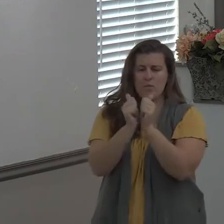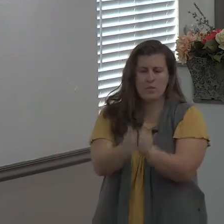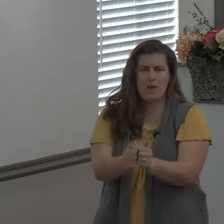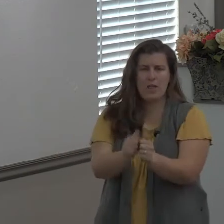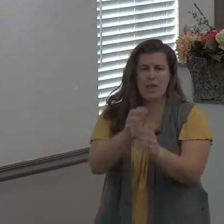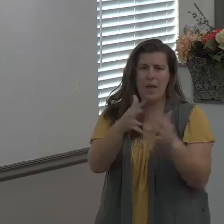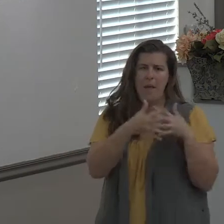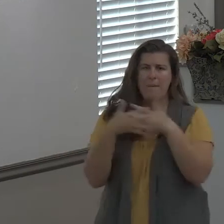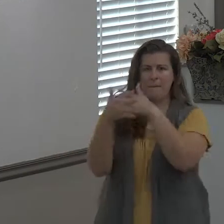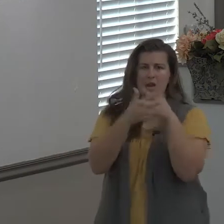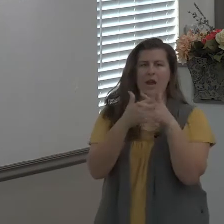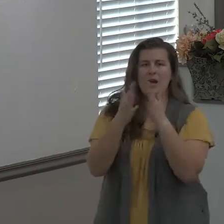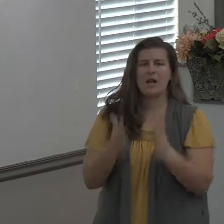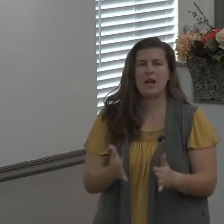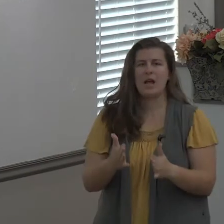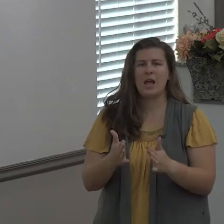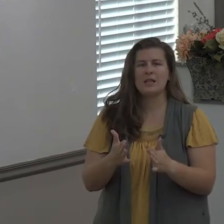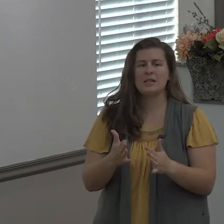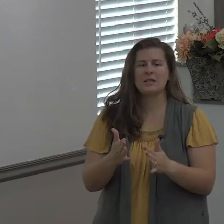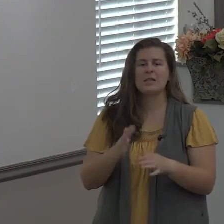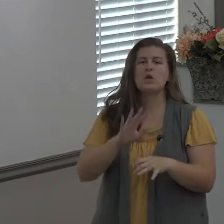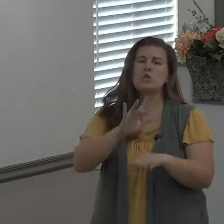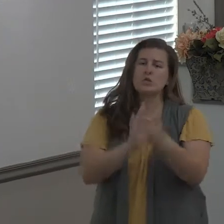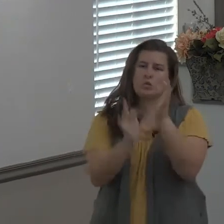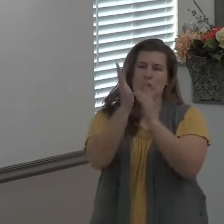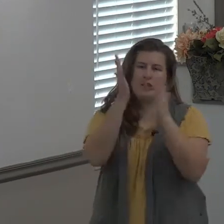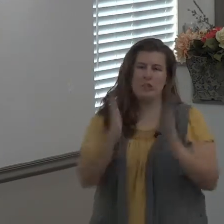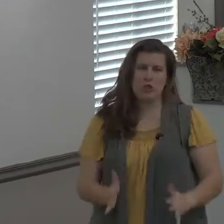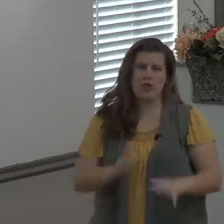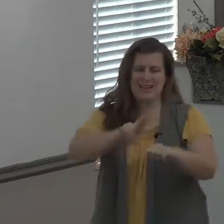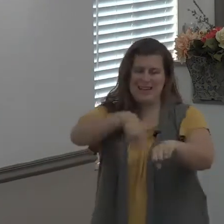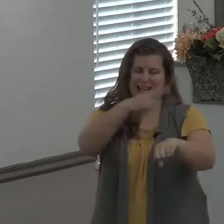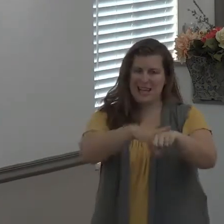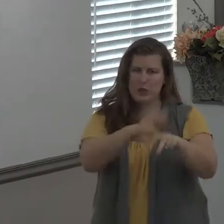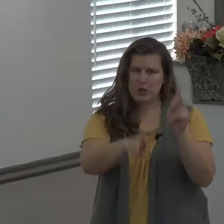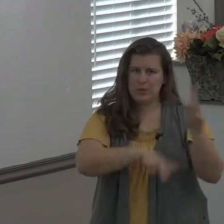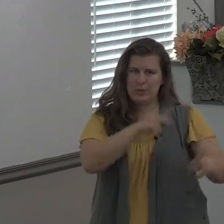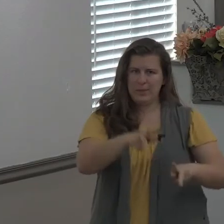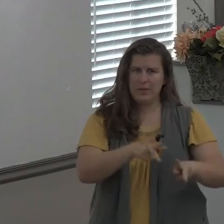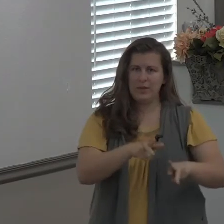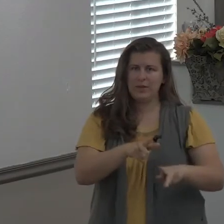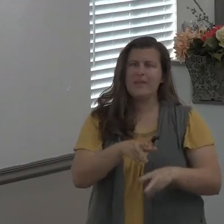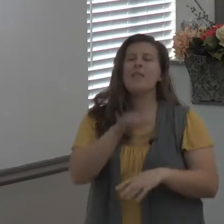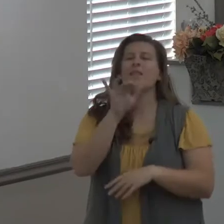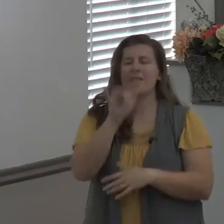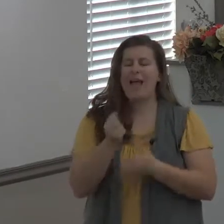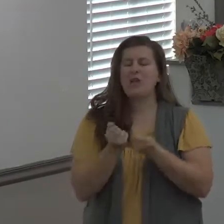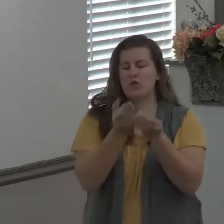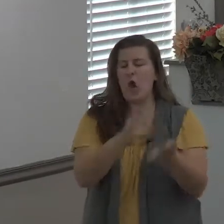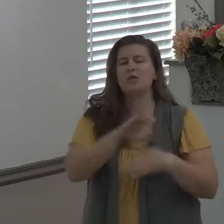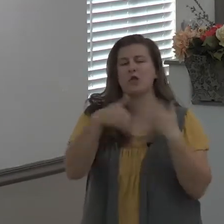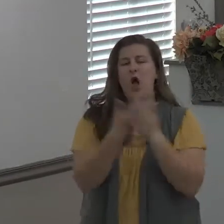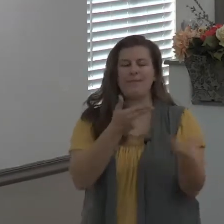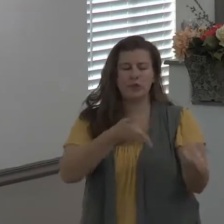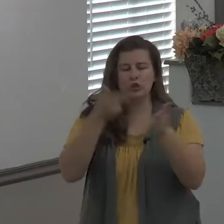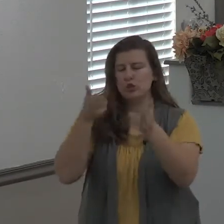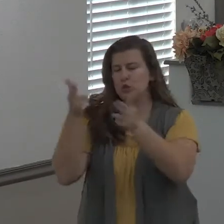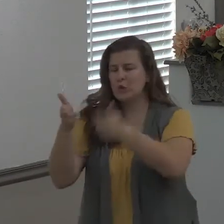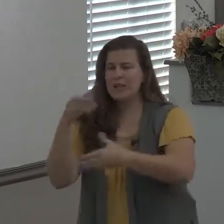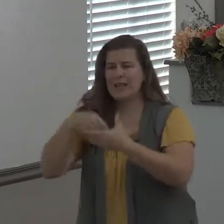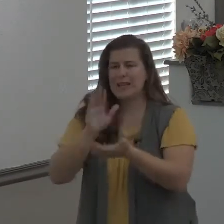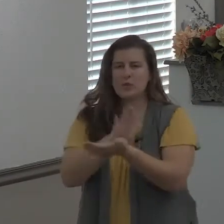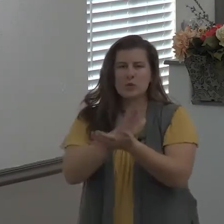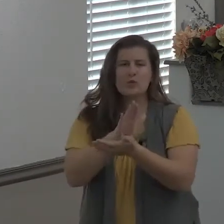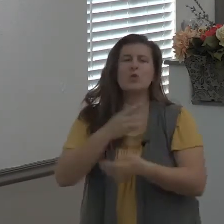that the problem with America is Christian nationalists. We are the reason for the mass